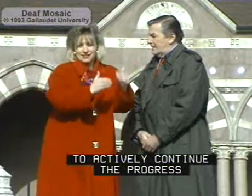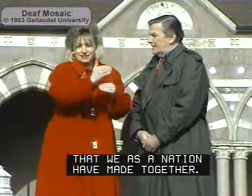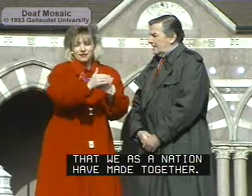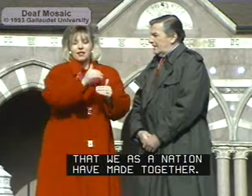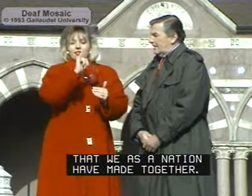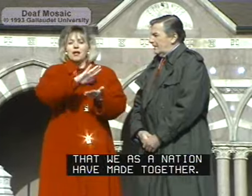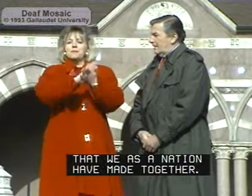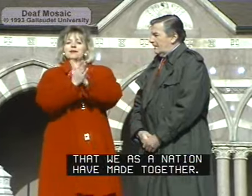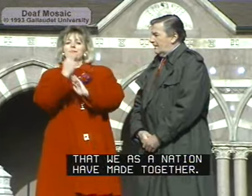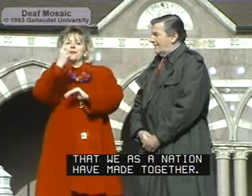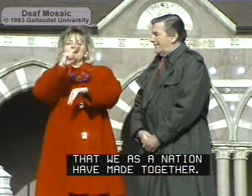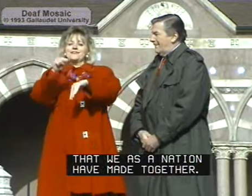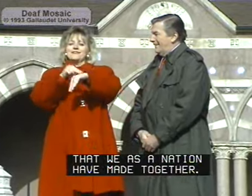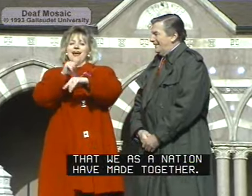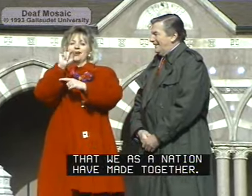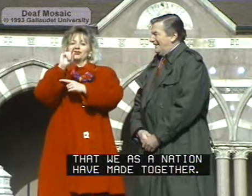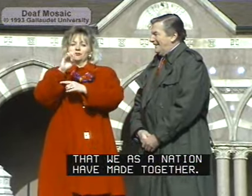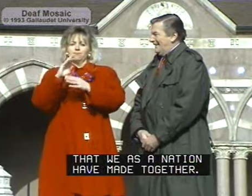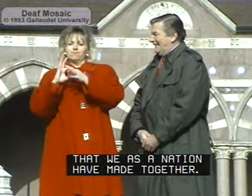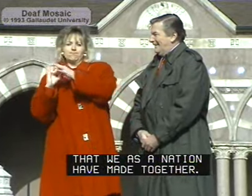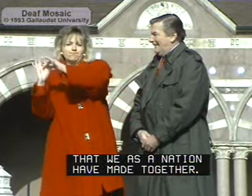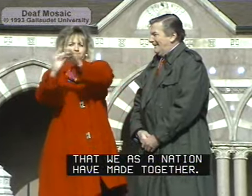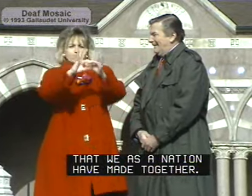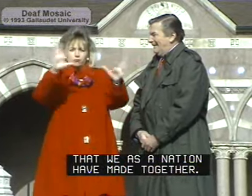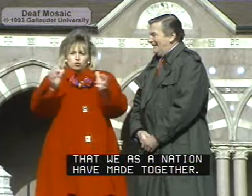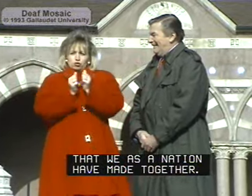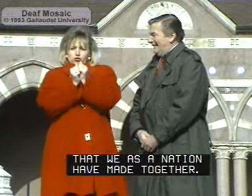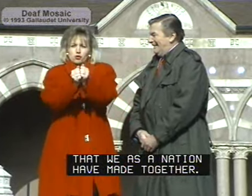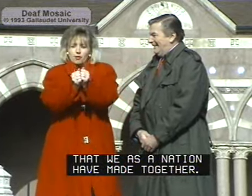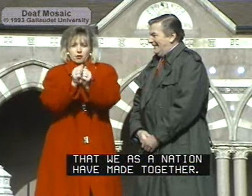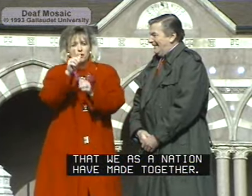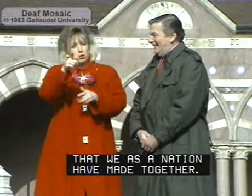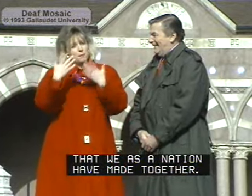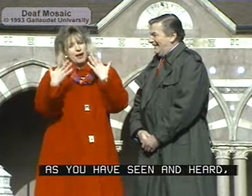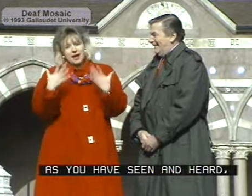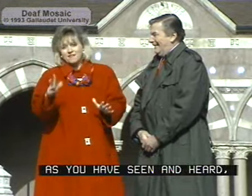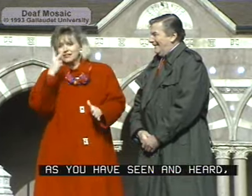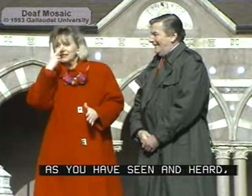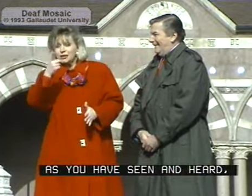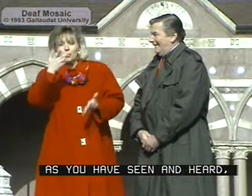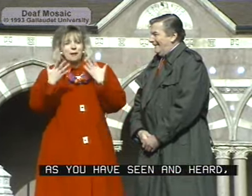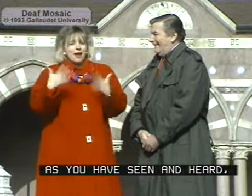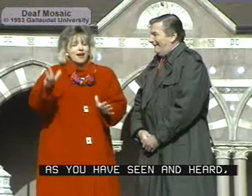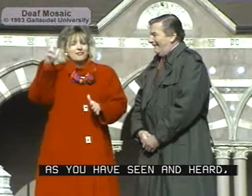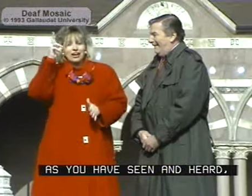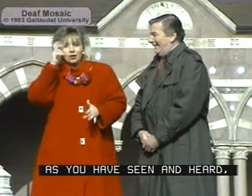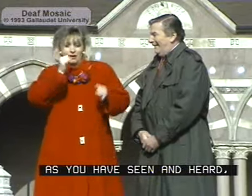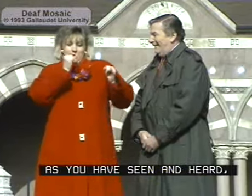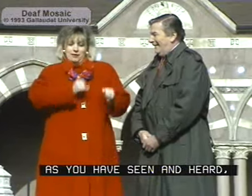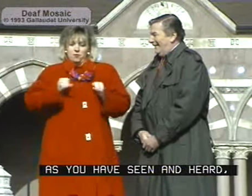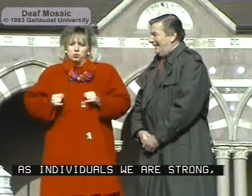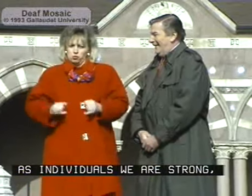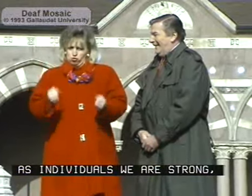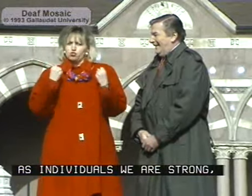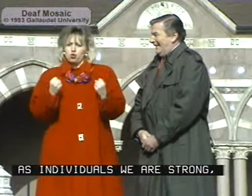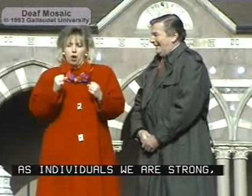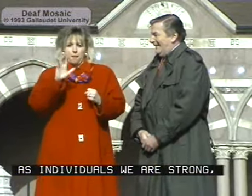that we as a nation have made together. As you have seen and heard, as individuals we